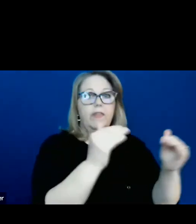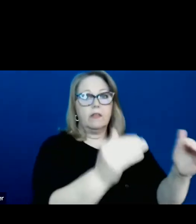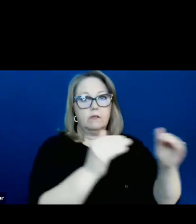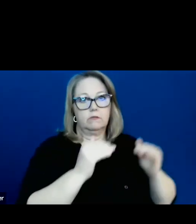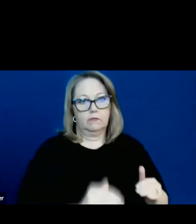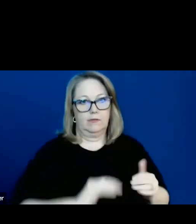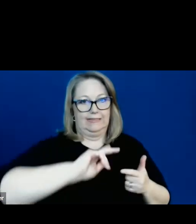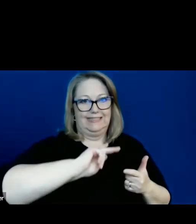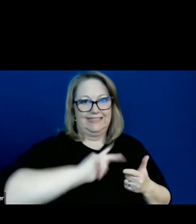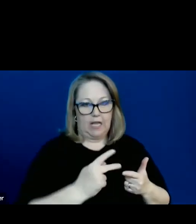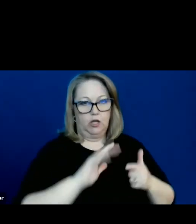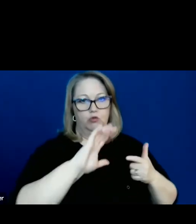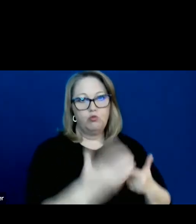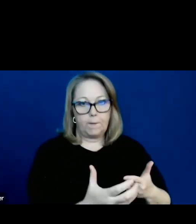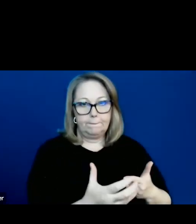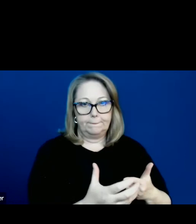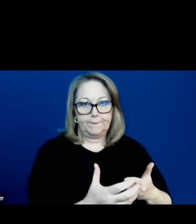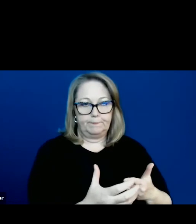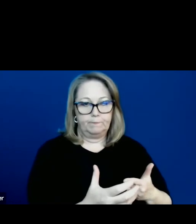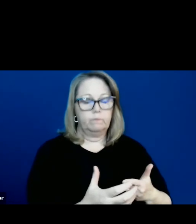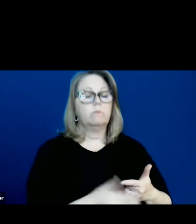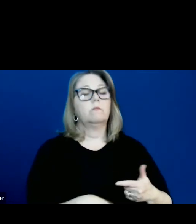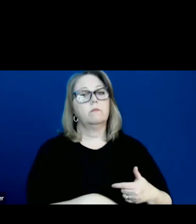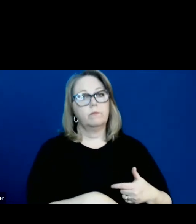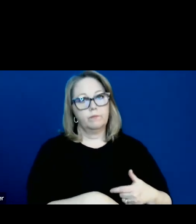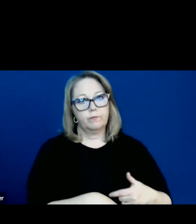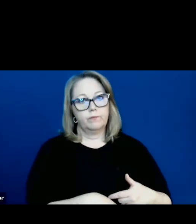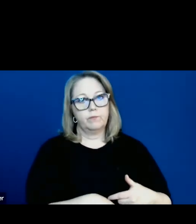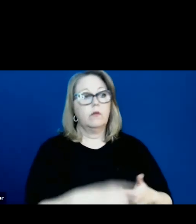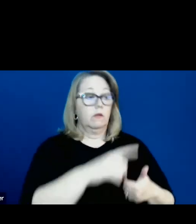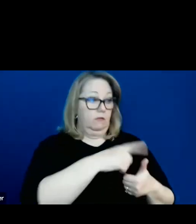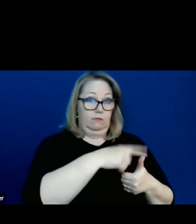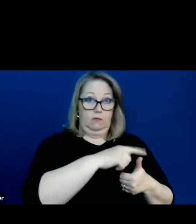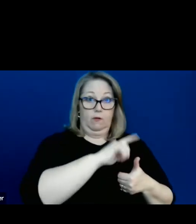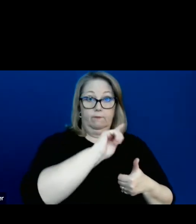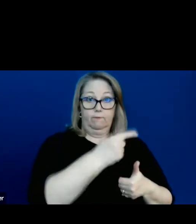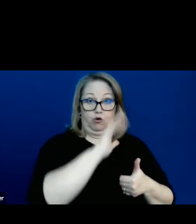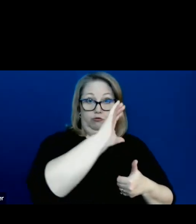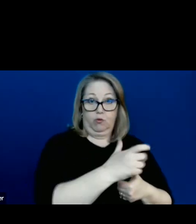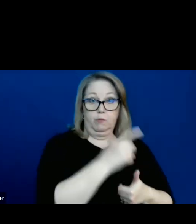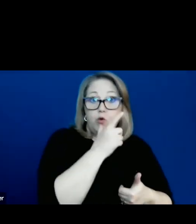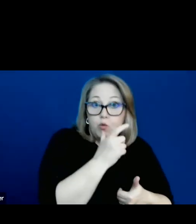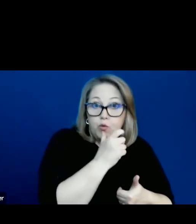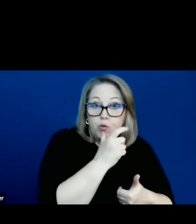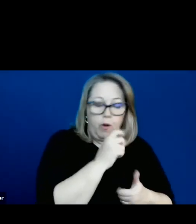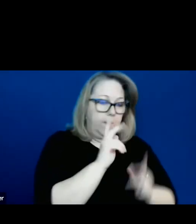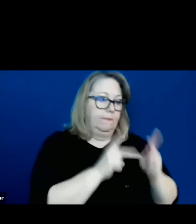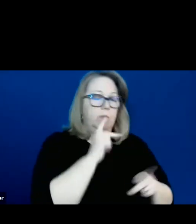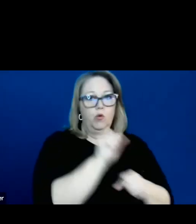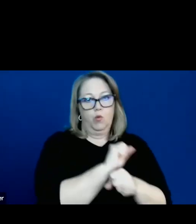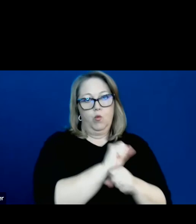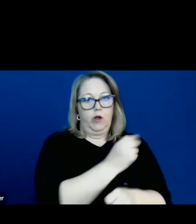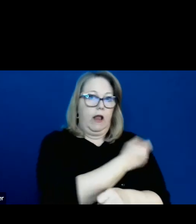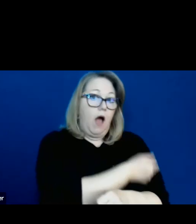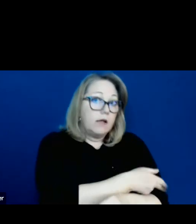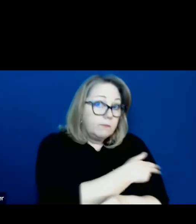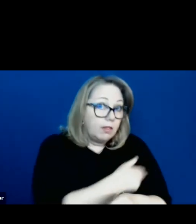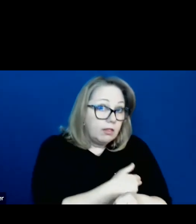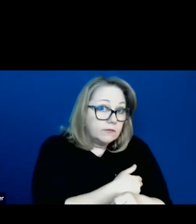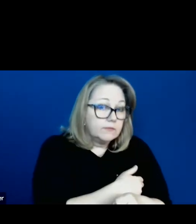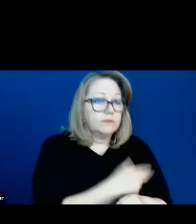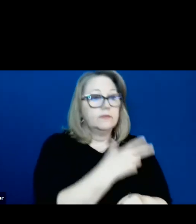As we work through the first tier of vaccination, Nevada's medical workforce are able to receive the vaccine, and our pharmacy partners are